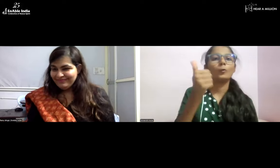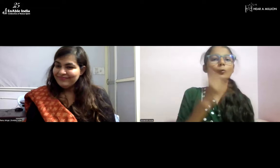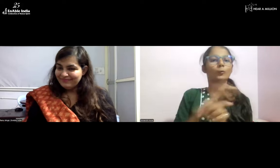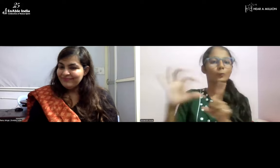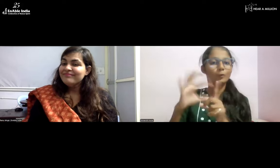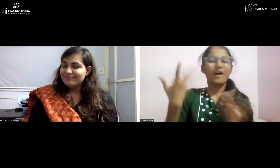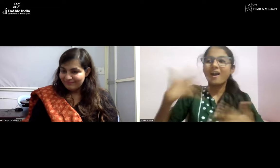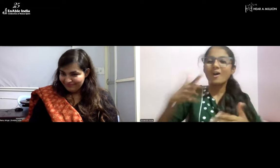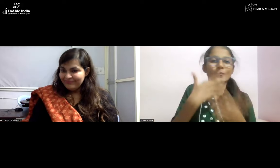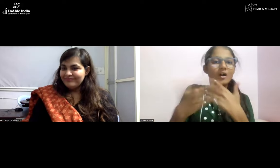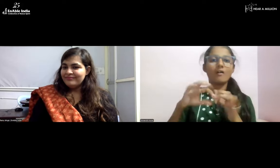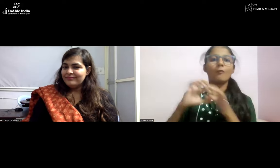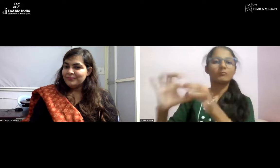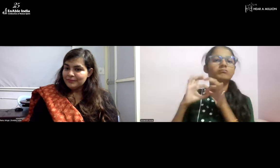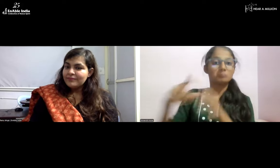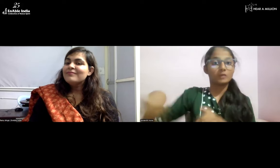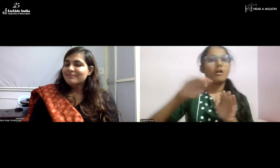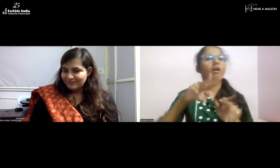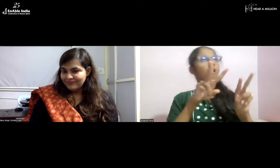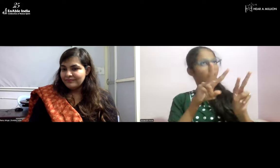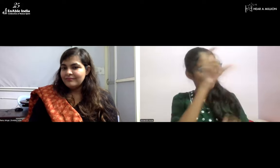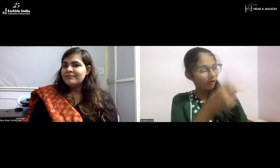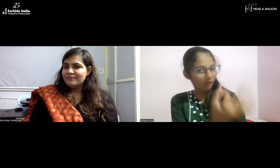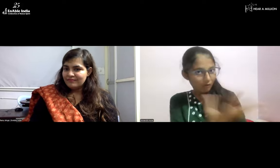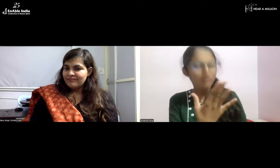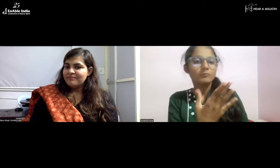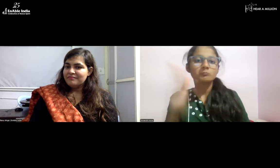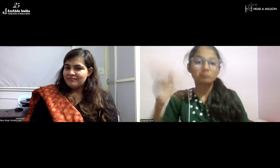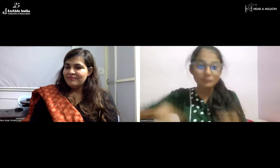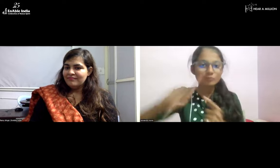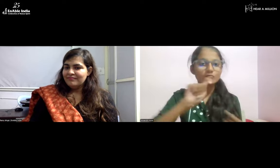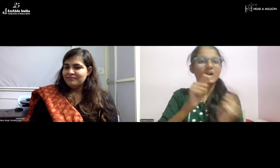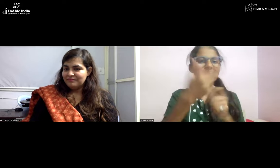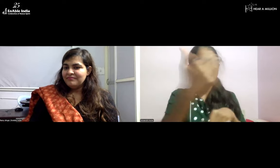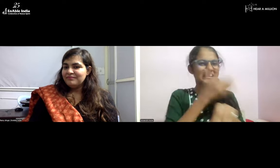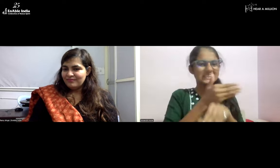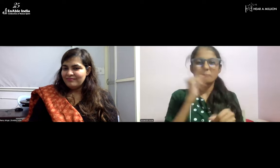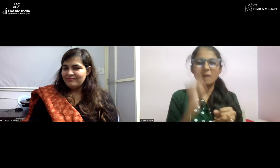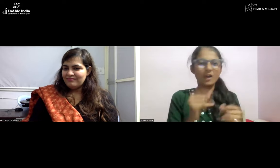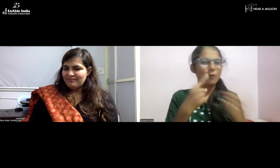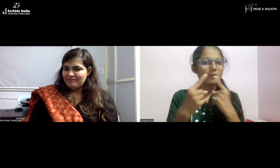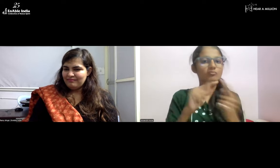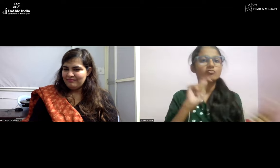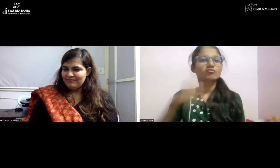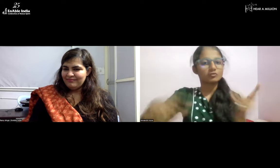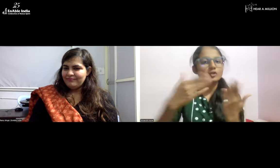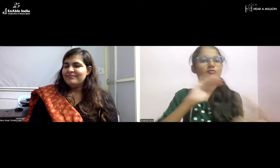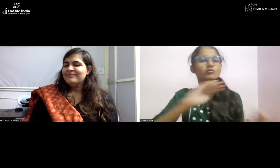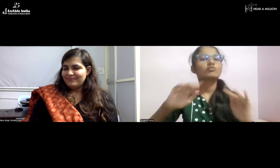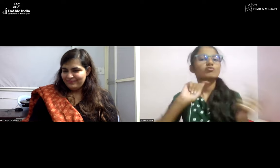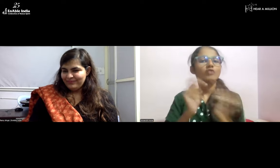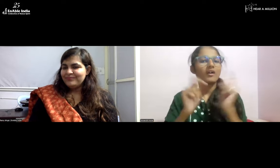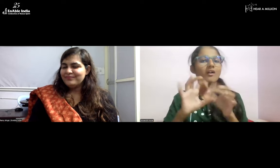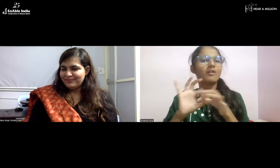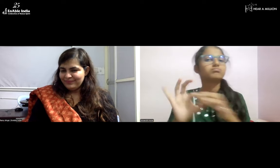yeah, when it comes to having an interpreter for communication, there's full accessibility there. But where in India?